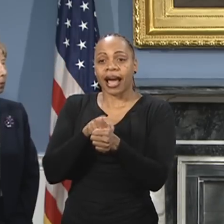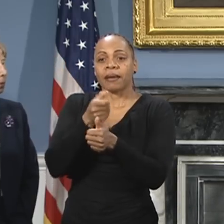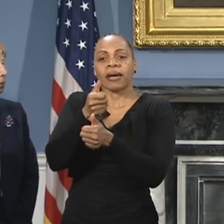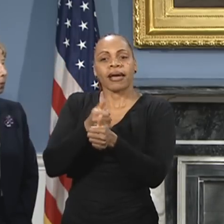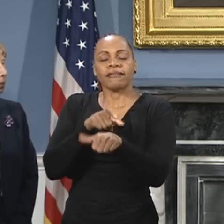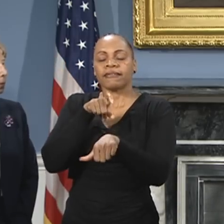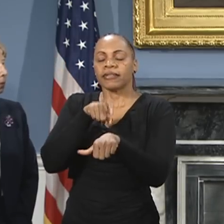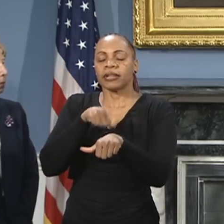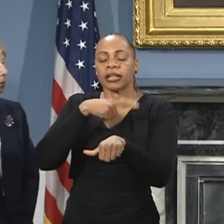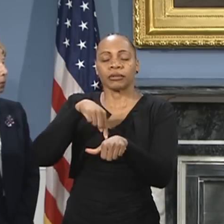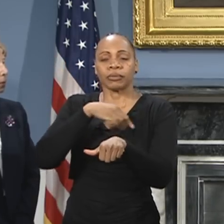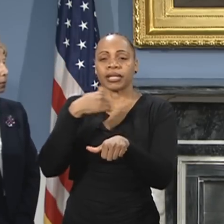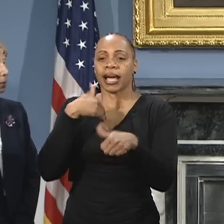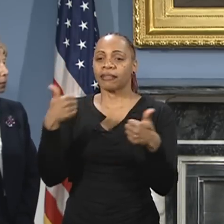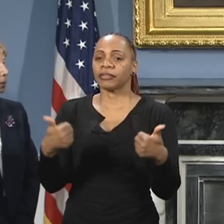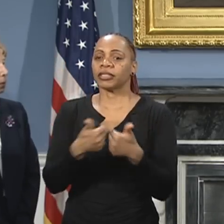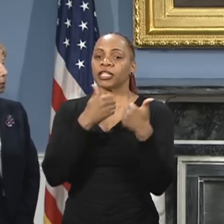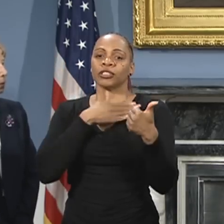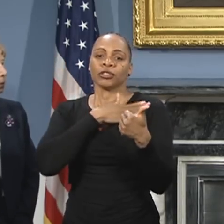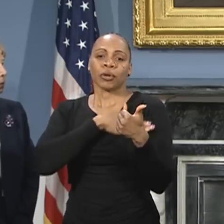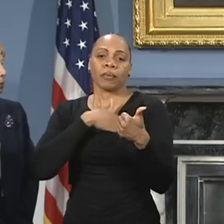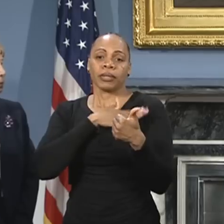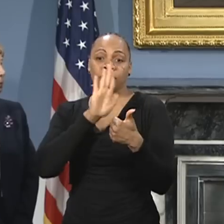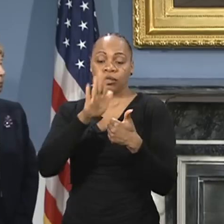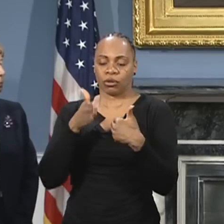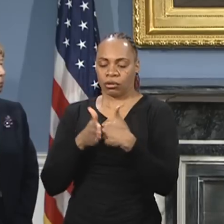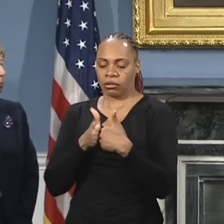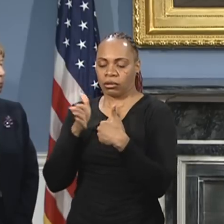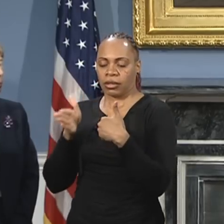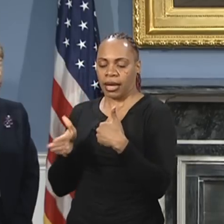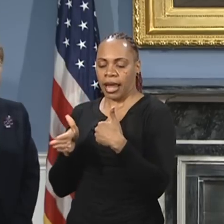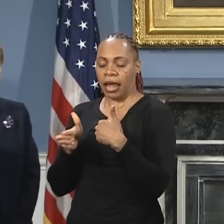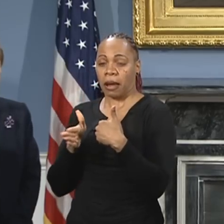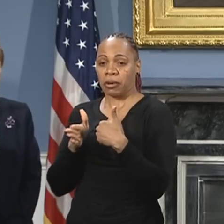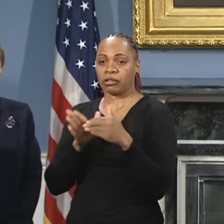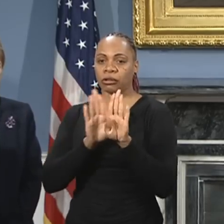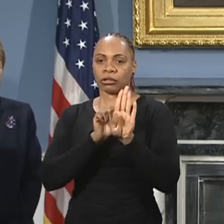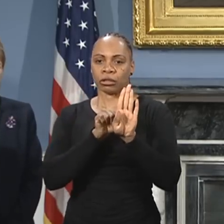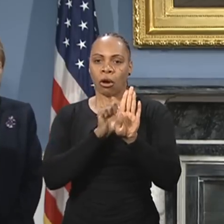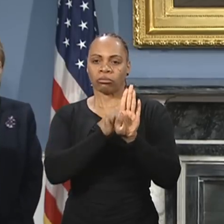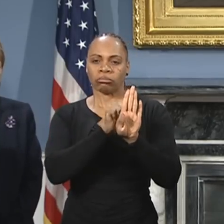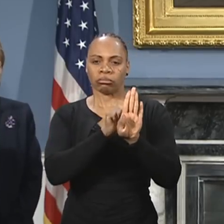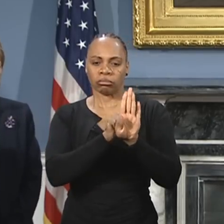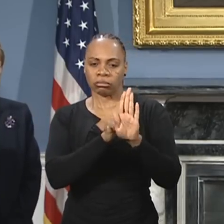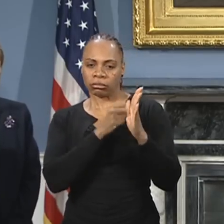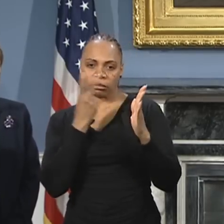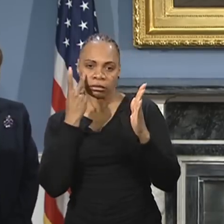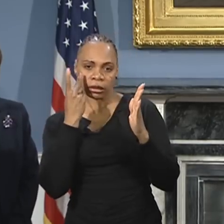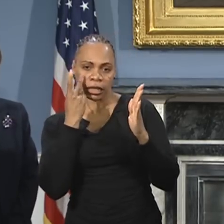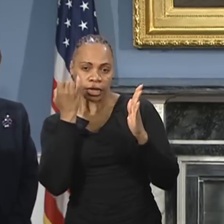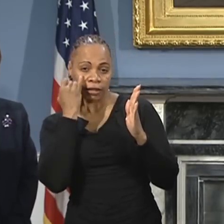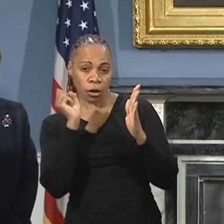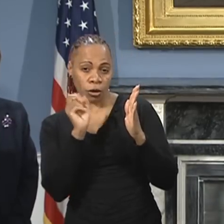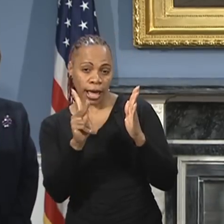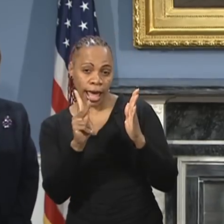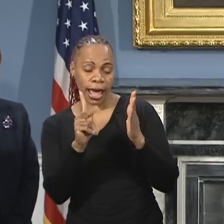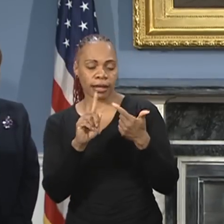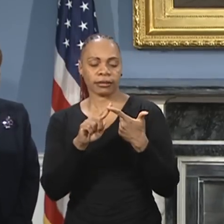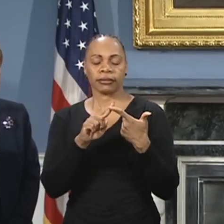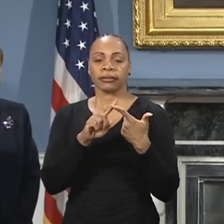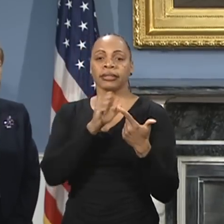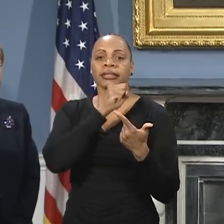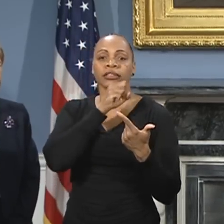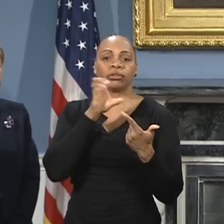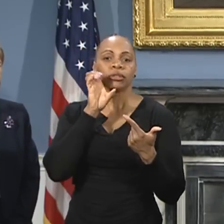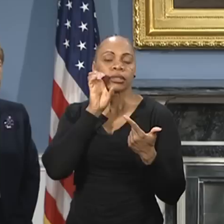to all my fellow New Yorkers: please check in on your neighbors. If you have neighbors who are senior citizens, if you have neighbors who are disabled, please see if they need